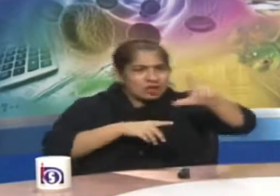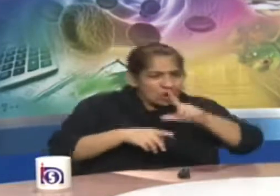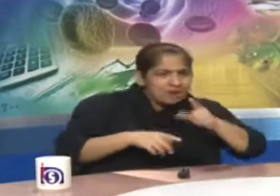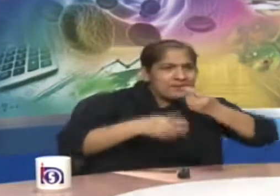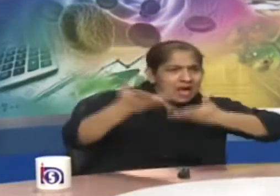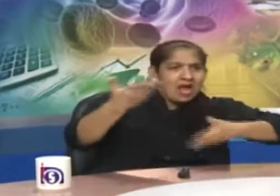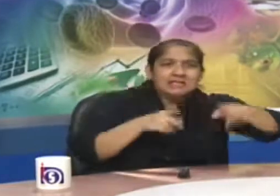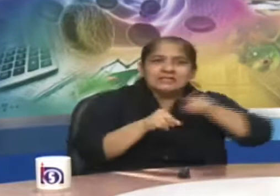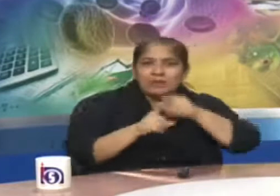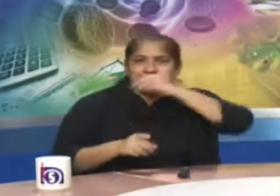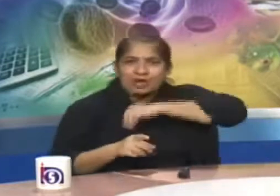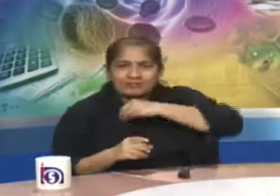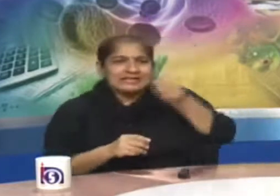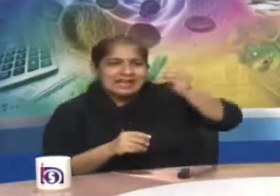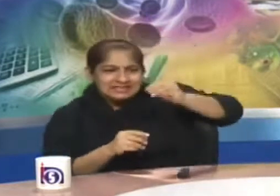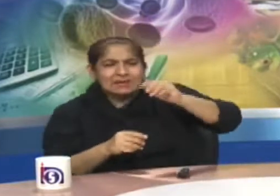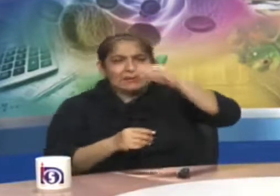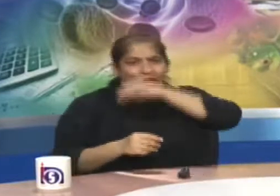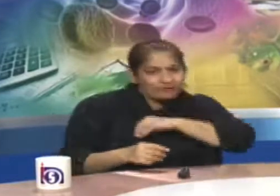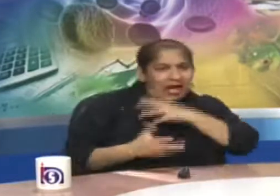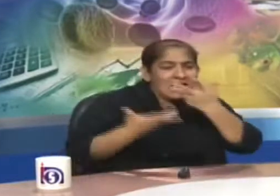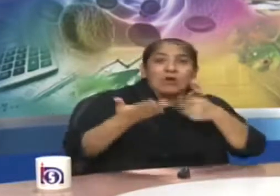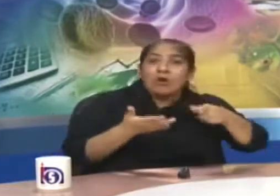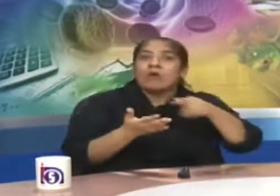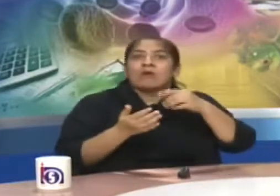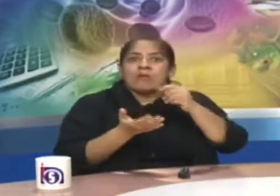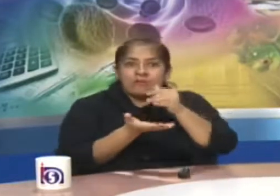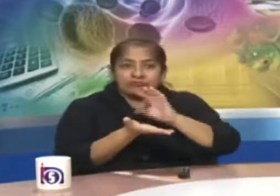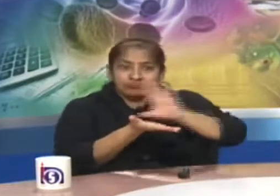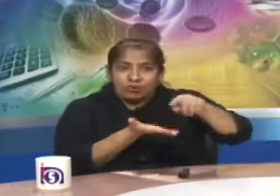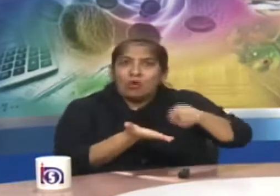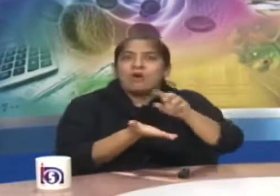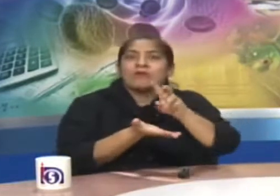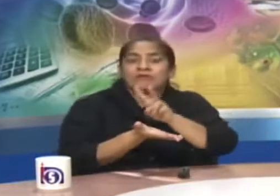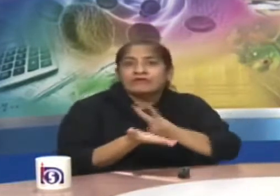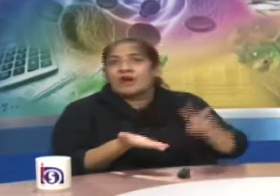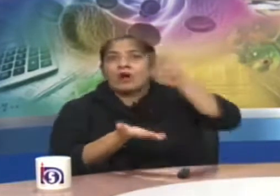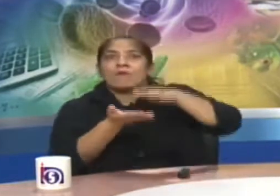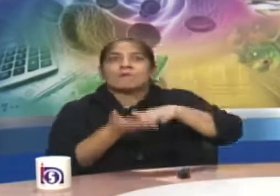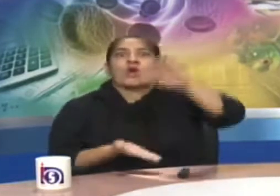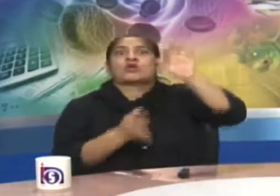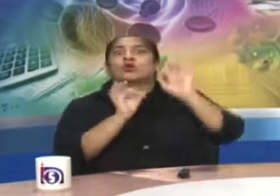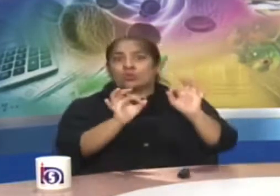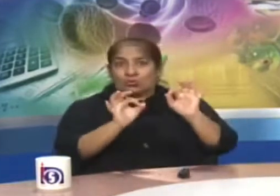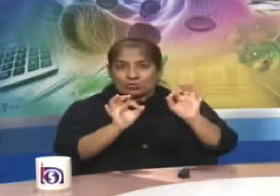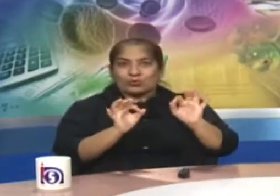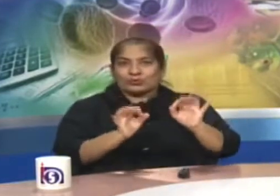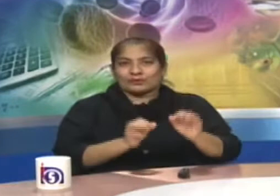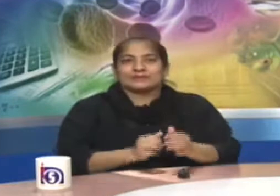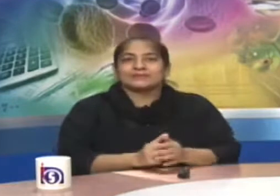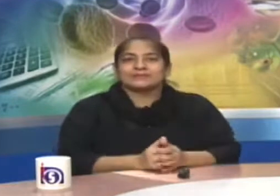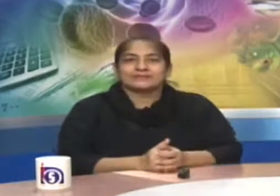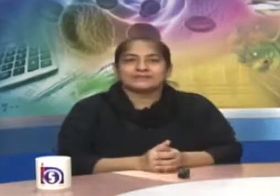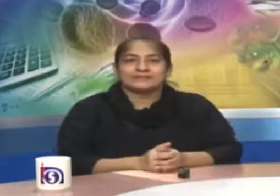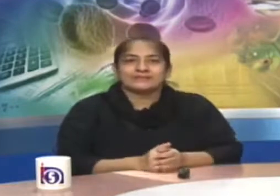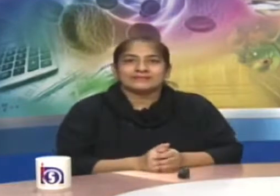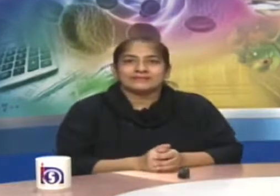Any investment or any loan you take, any investment you do, the value